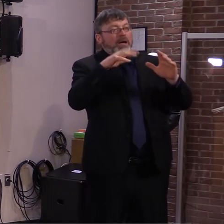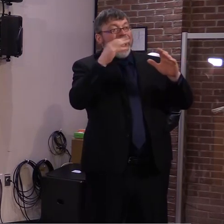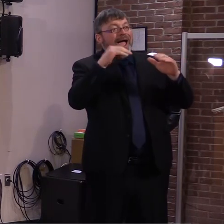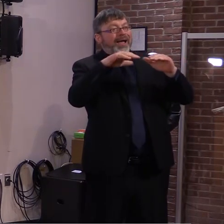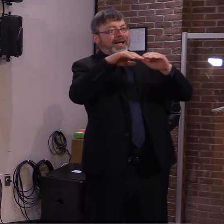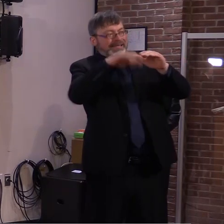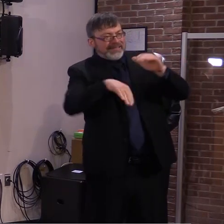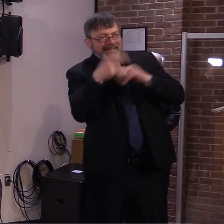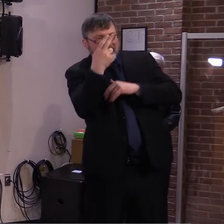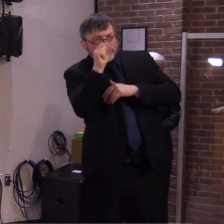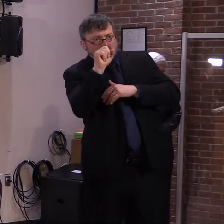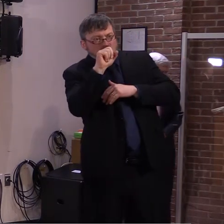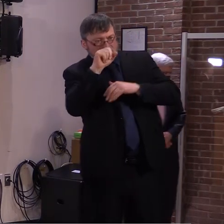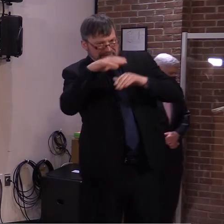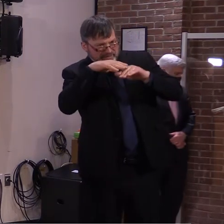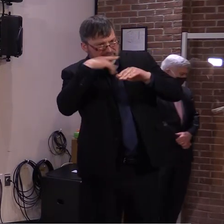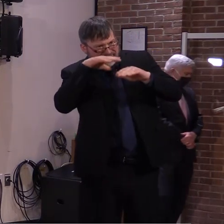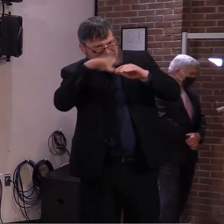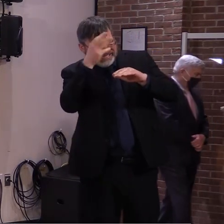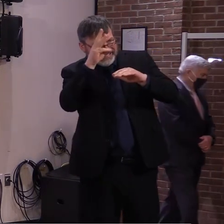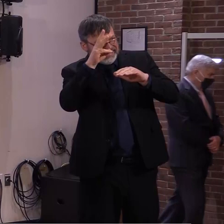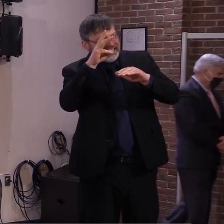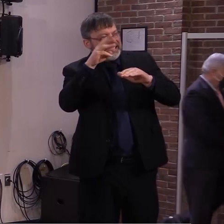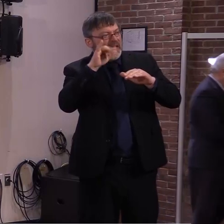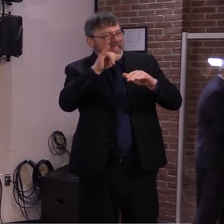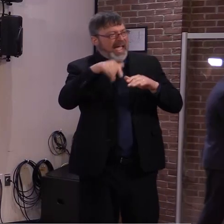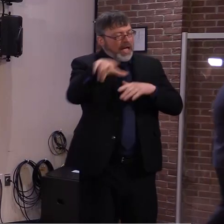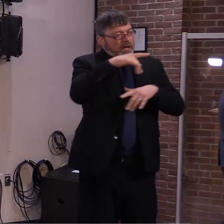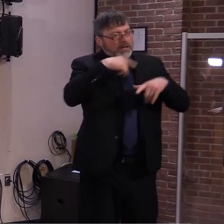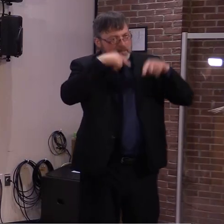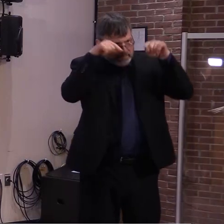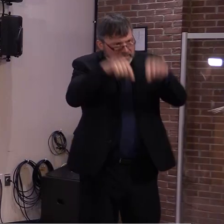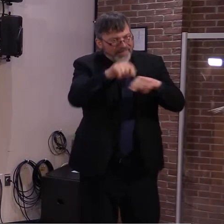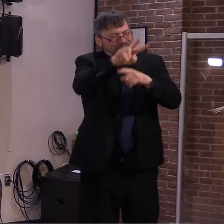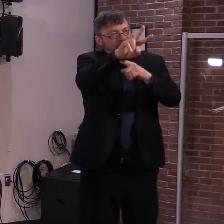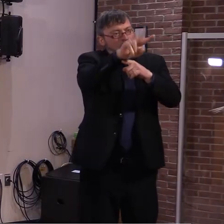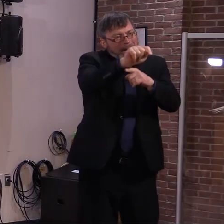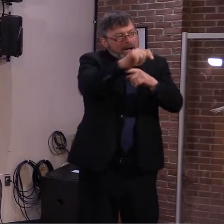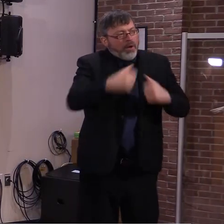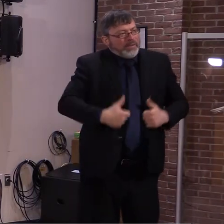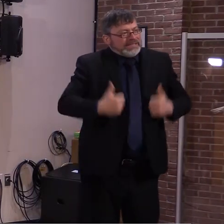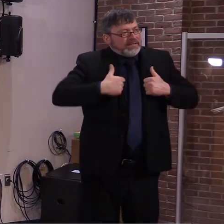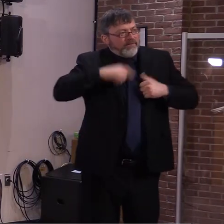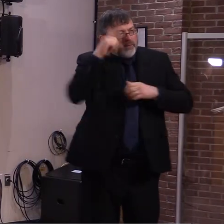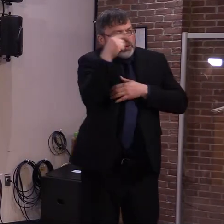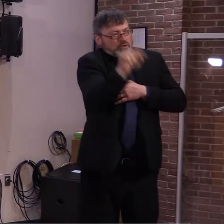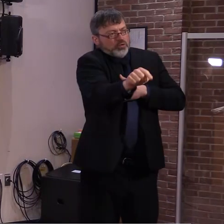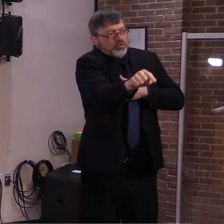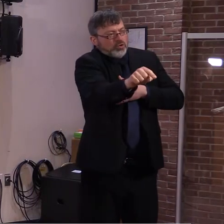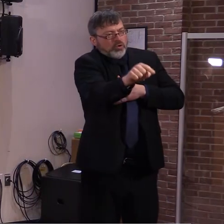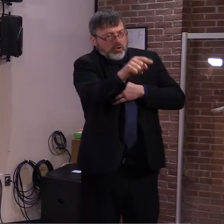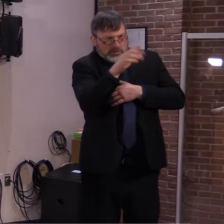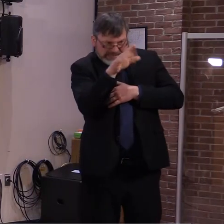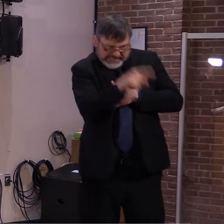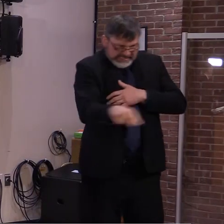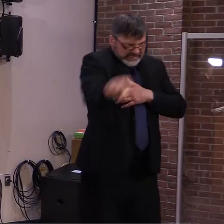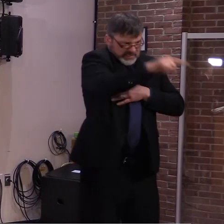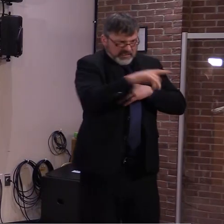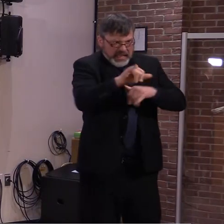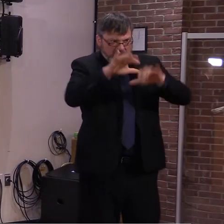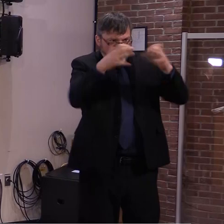their graduation and so forth. So we wanted to give them the opportunity to have their vaccinations.